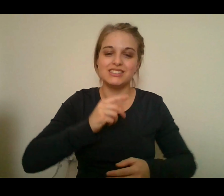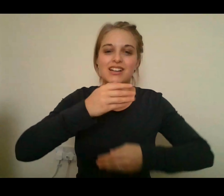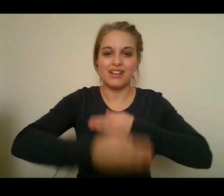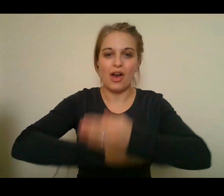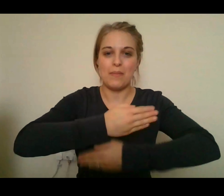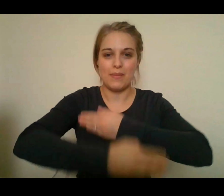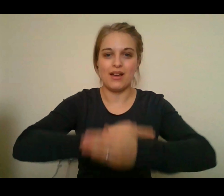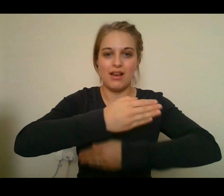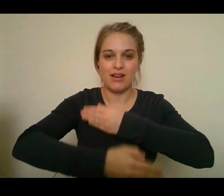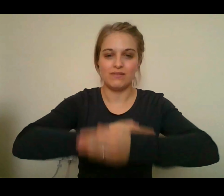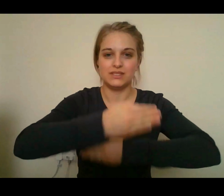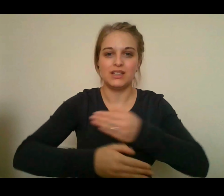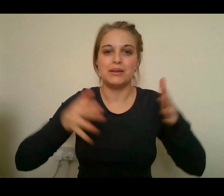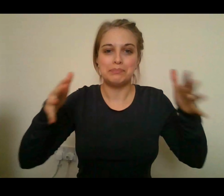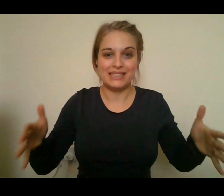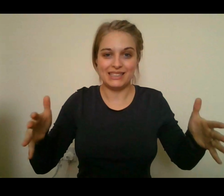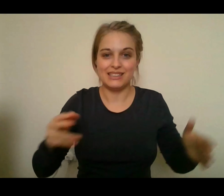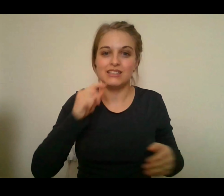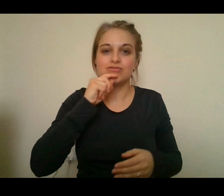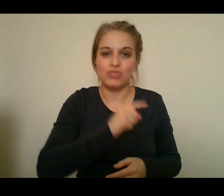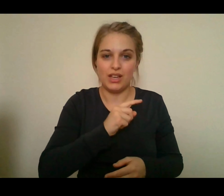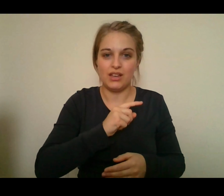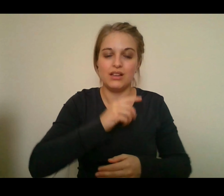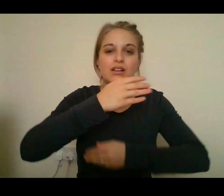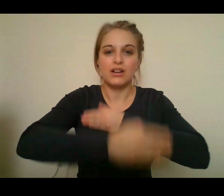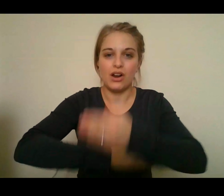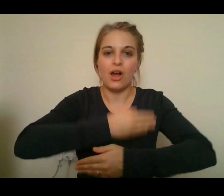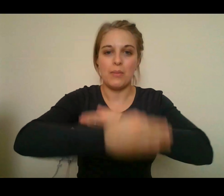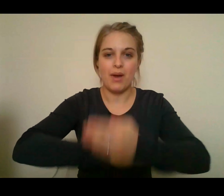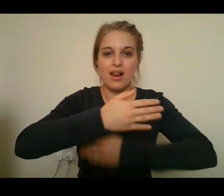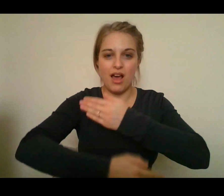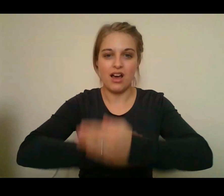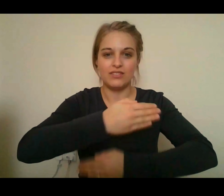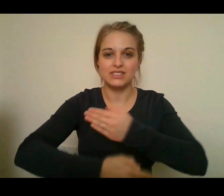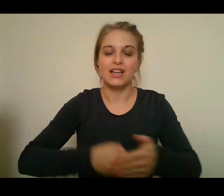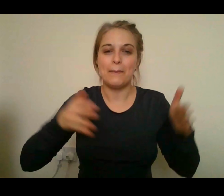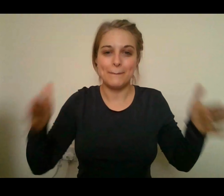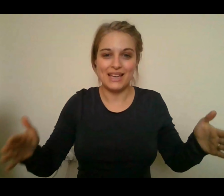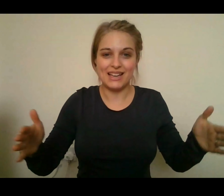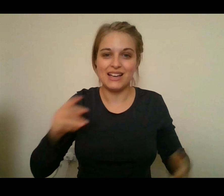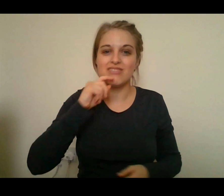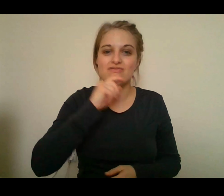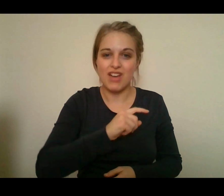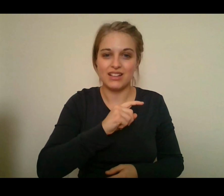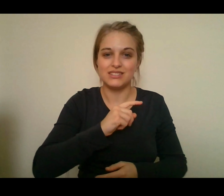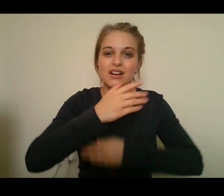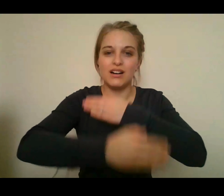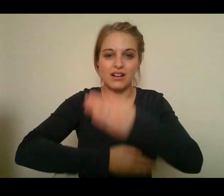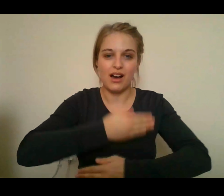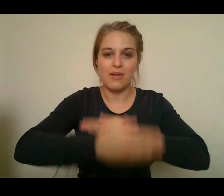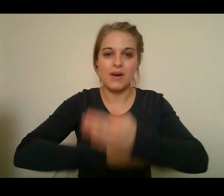Red, Combine Harvester, Big Red. Combine Harvester, Big